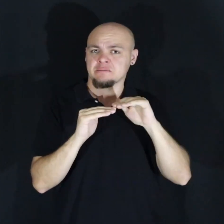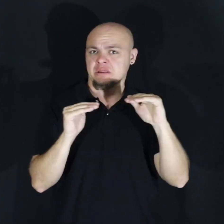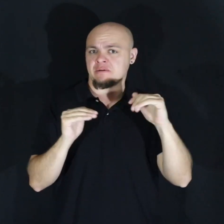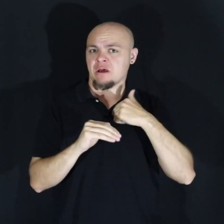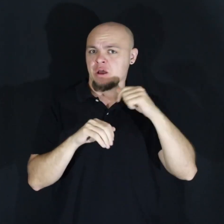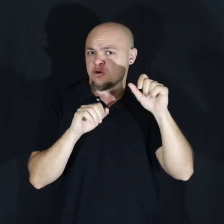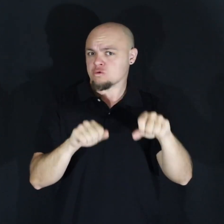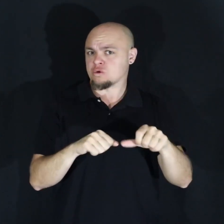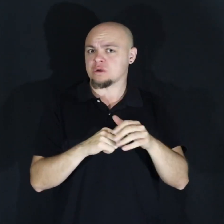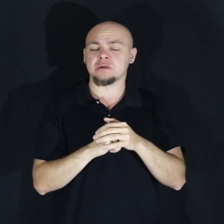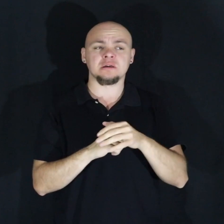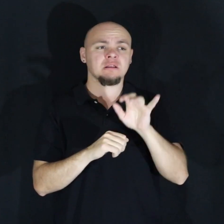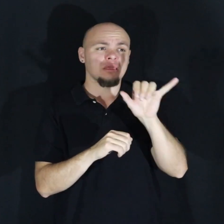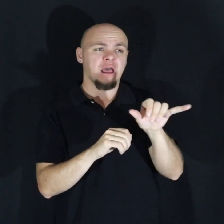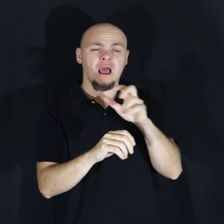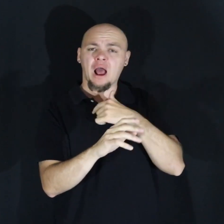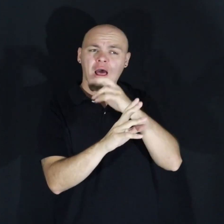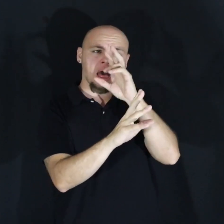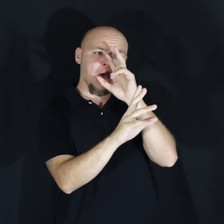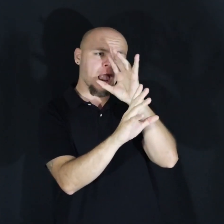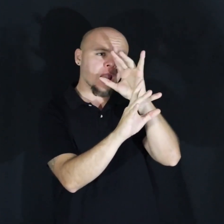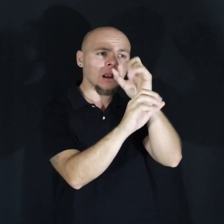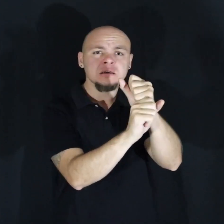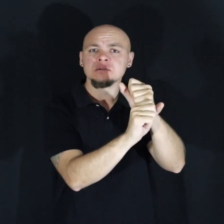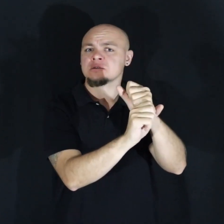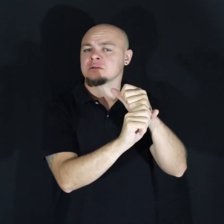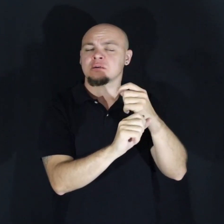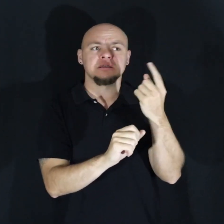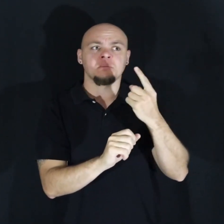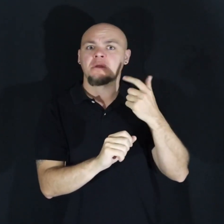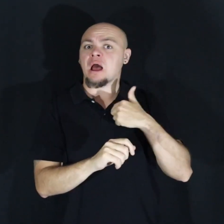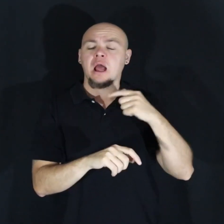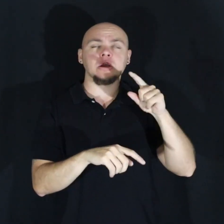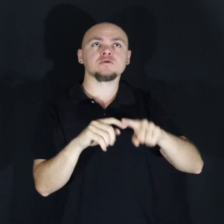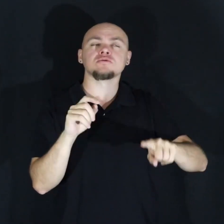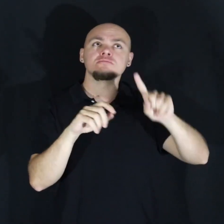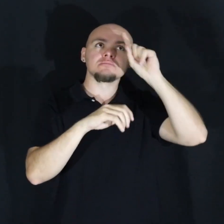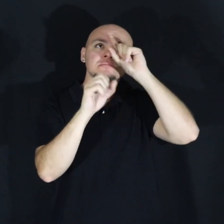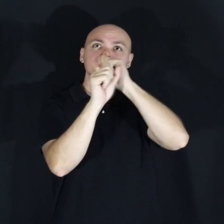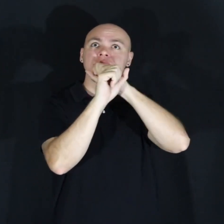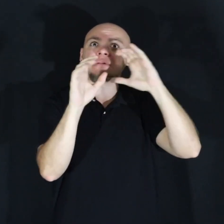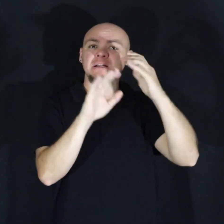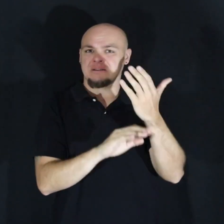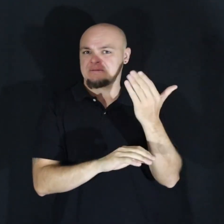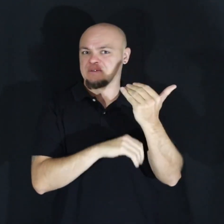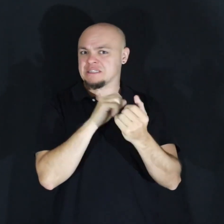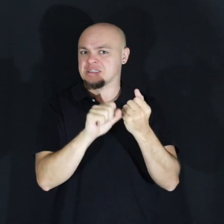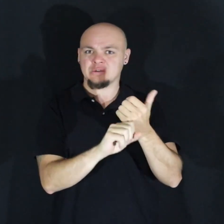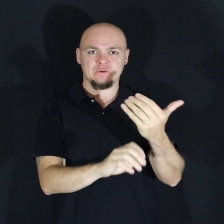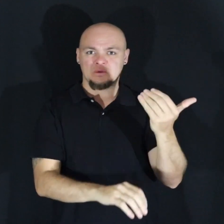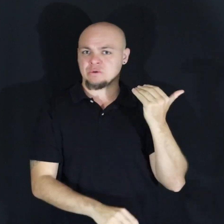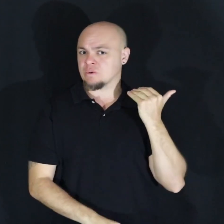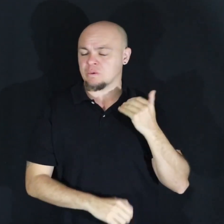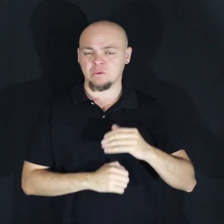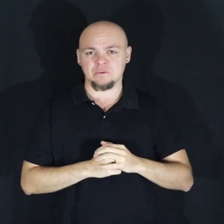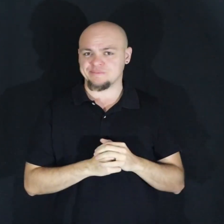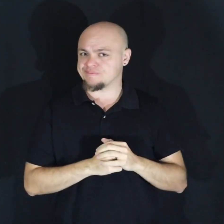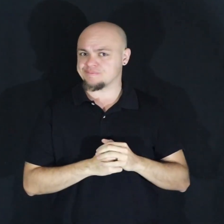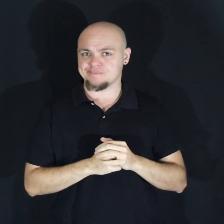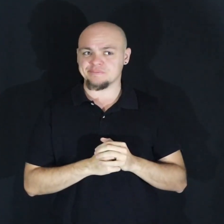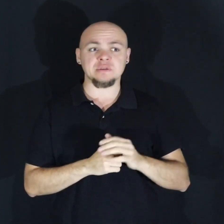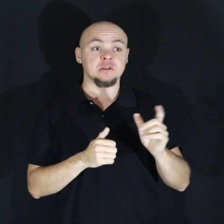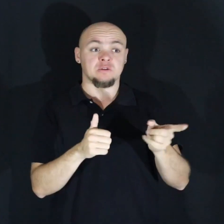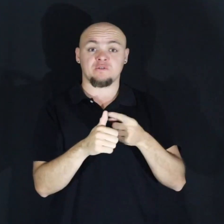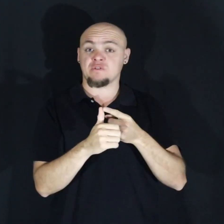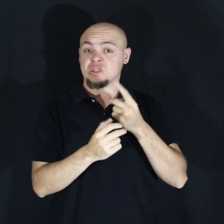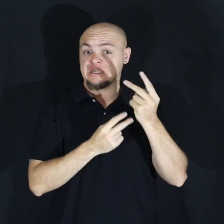I leaped towards this. I leaped towards something I couldn't even fathom 15 years prior. And I remember the first